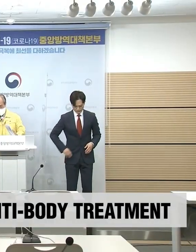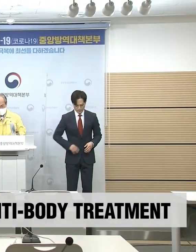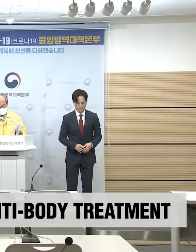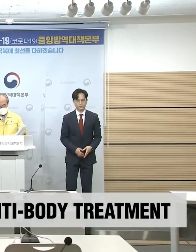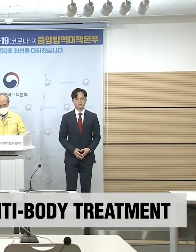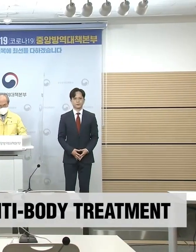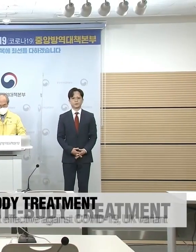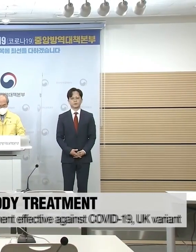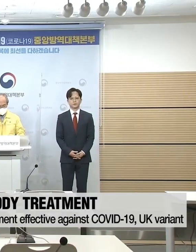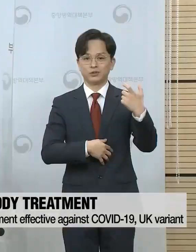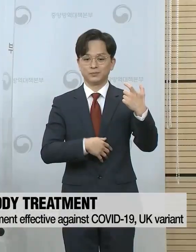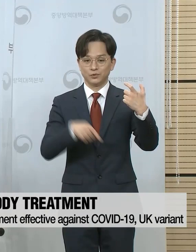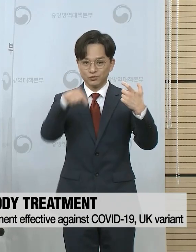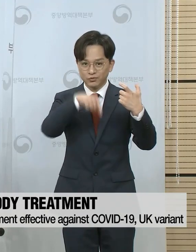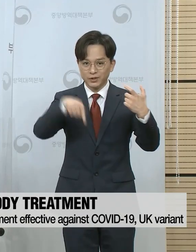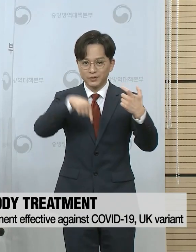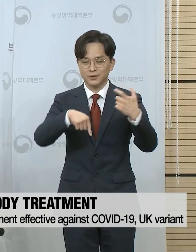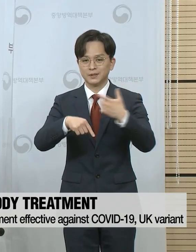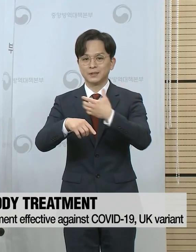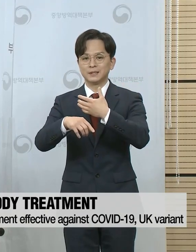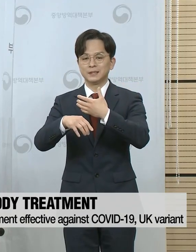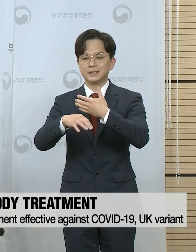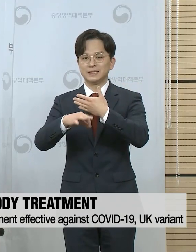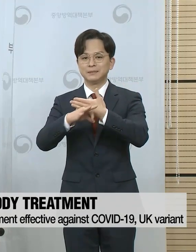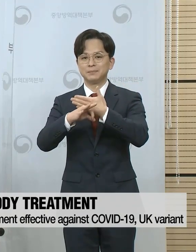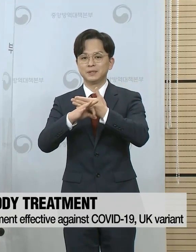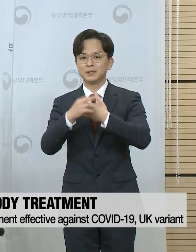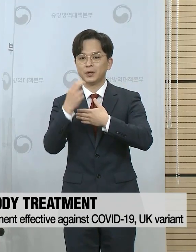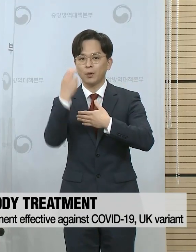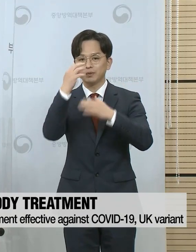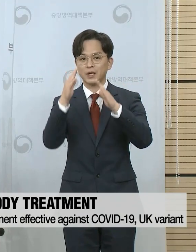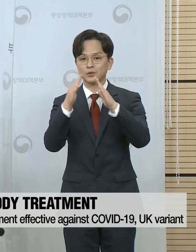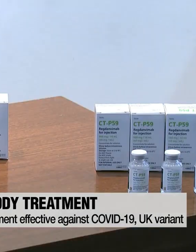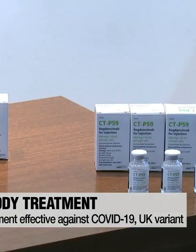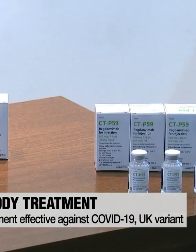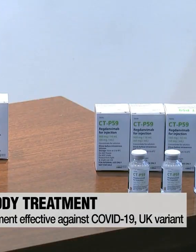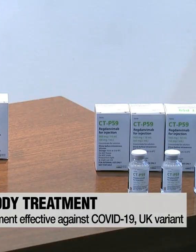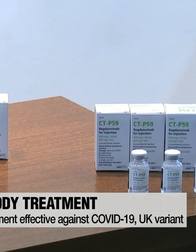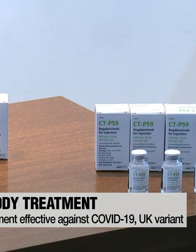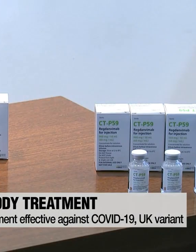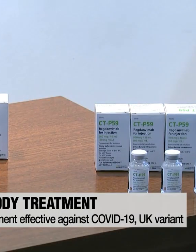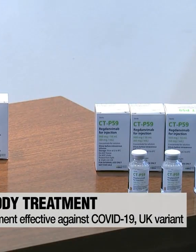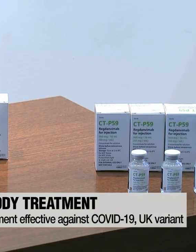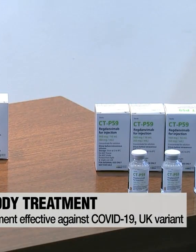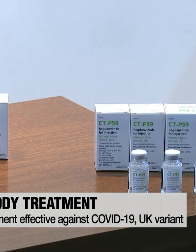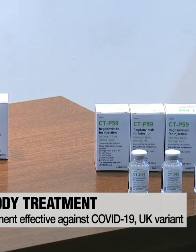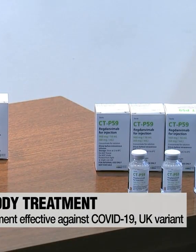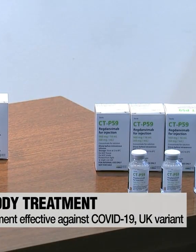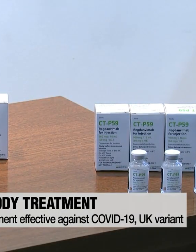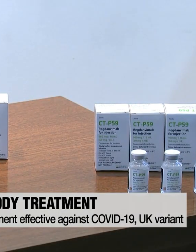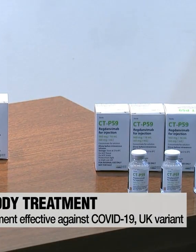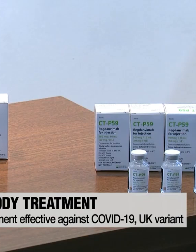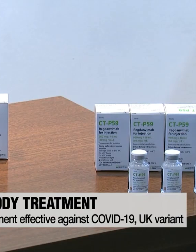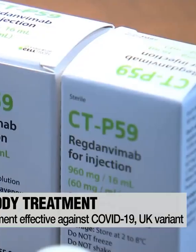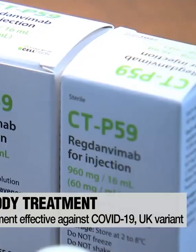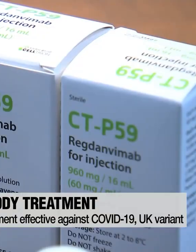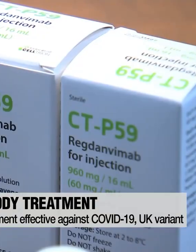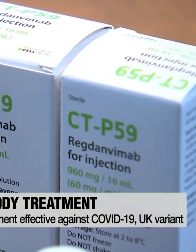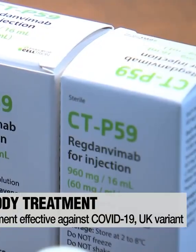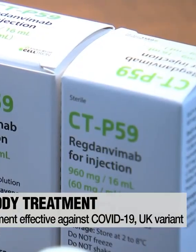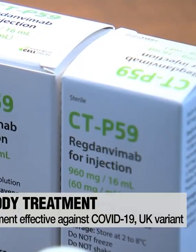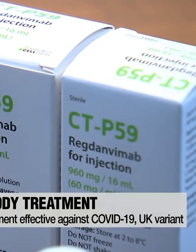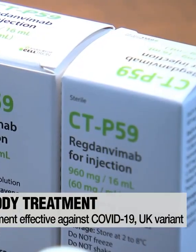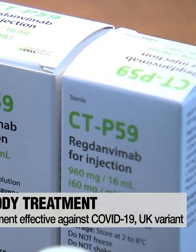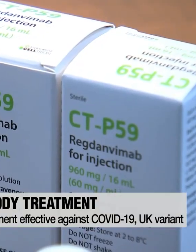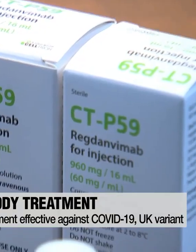antibody drug developed by Celltrion showed signs of efficacy in six types of the coronavirus and in the fast-spreading UK variant. For the